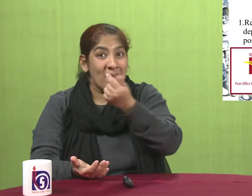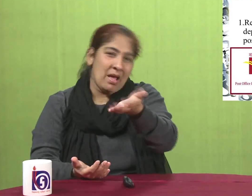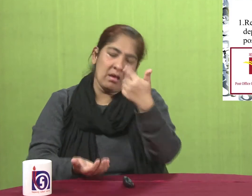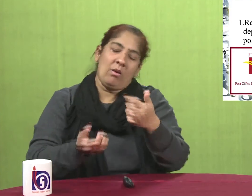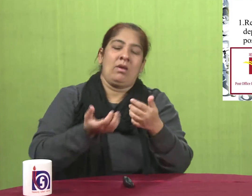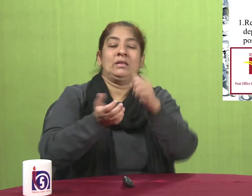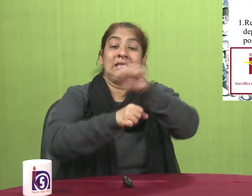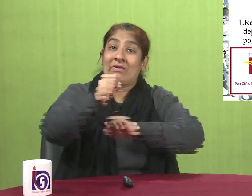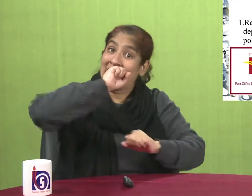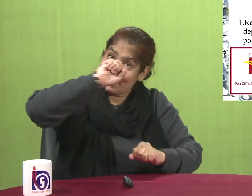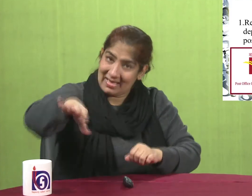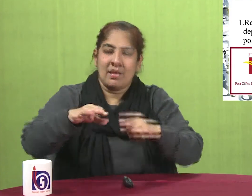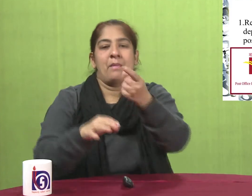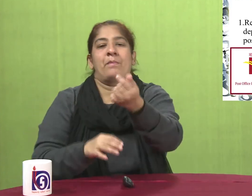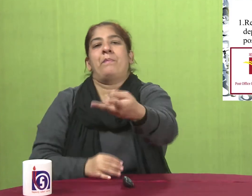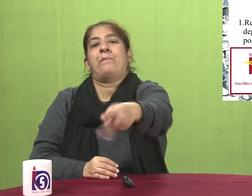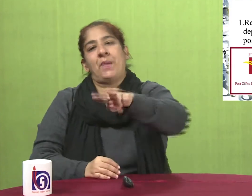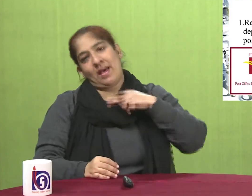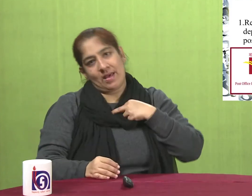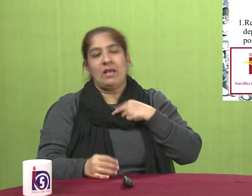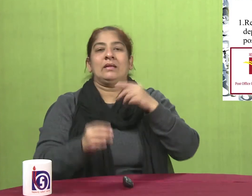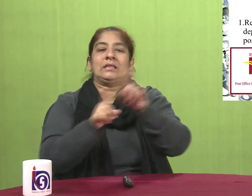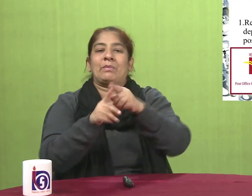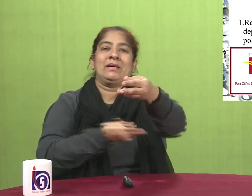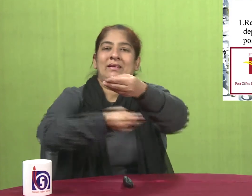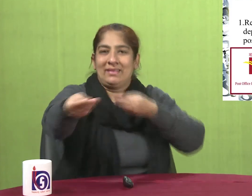savings and get the money back.